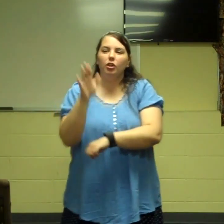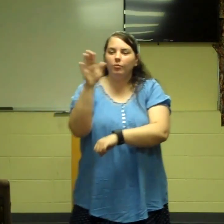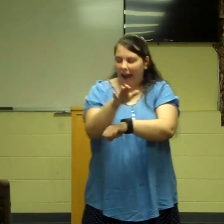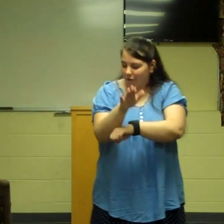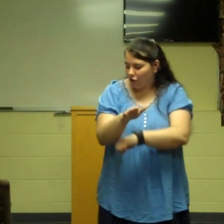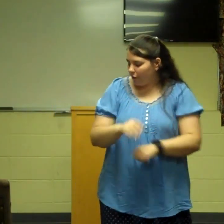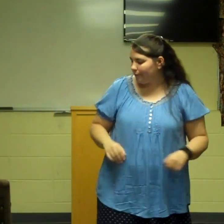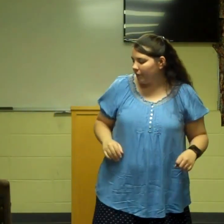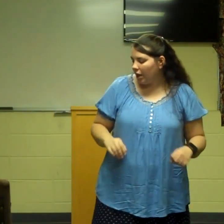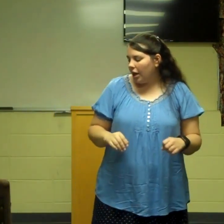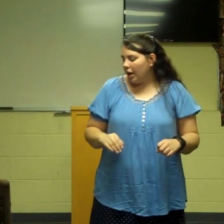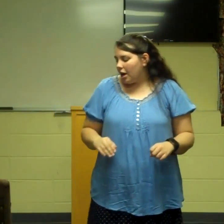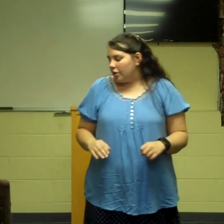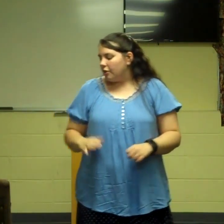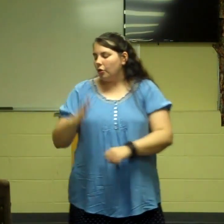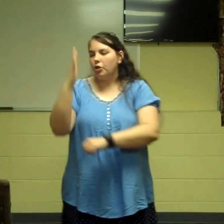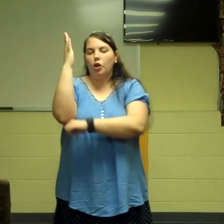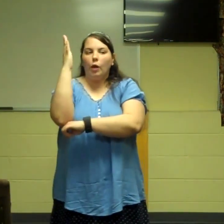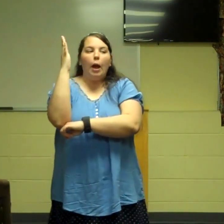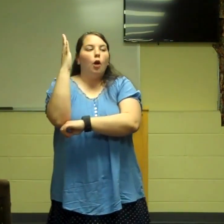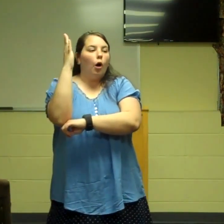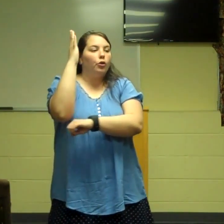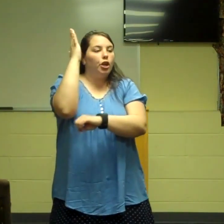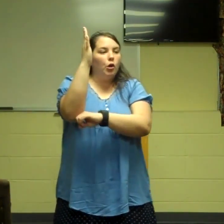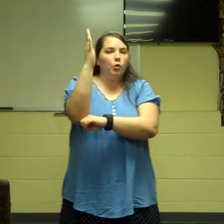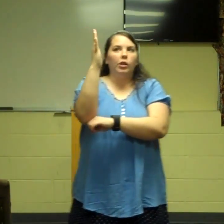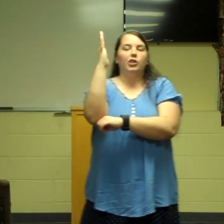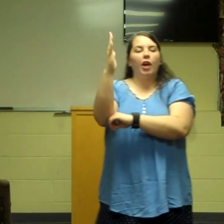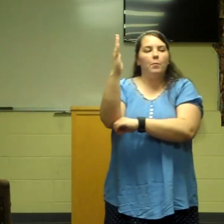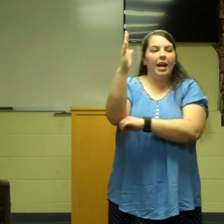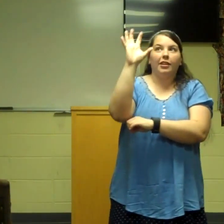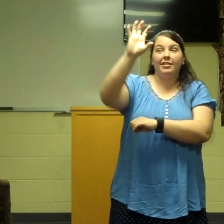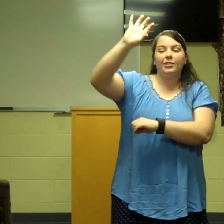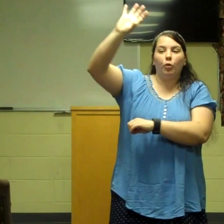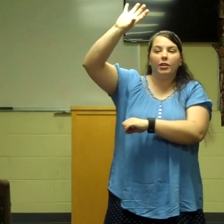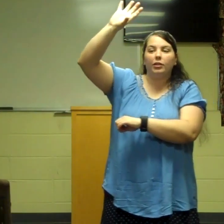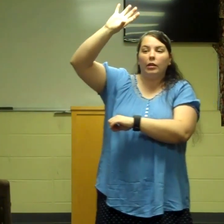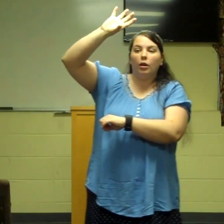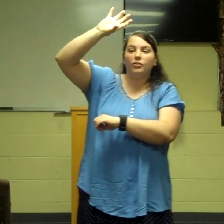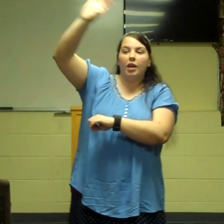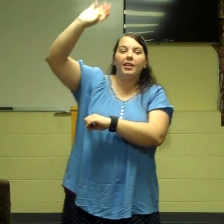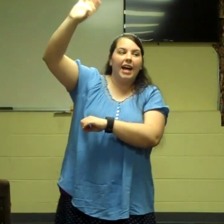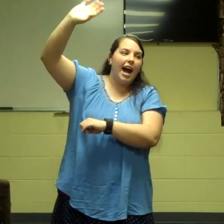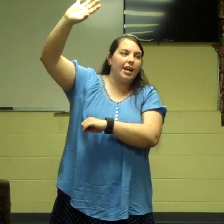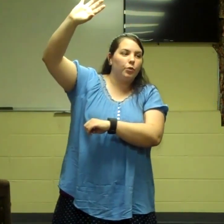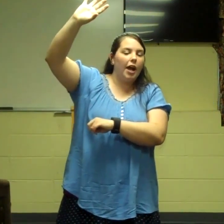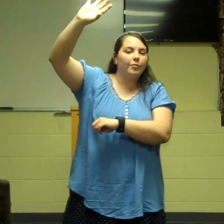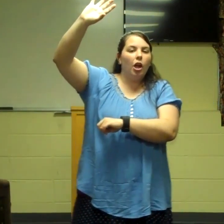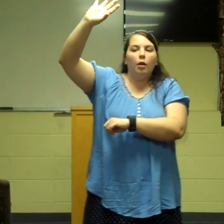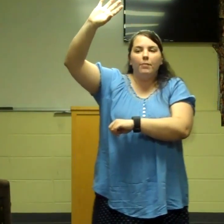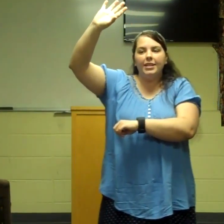afternoon. So noon. Well, noon is straight up and down because it's when the sun is the highest, right?